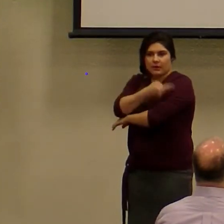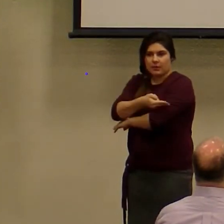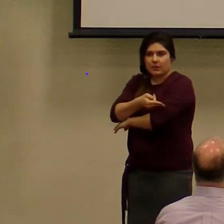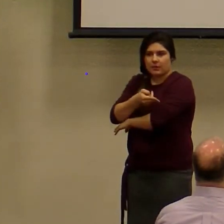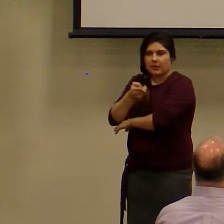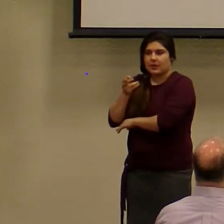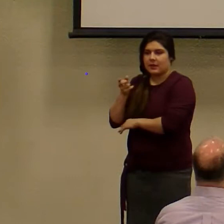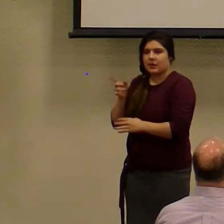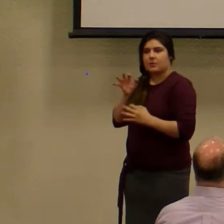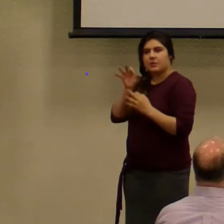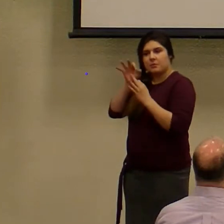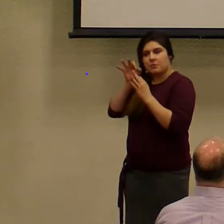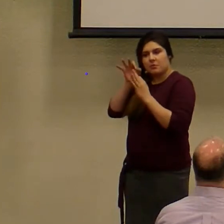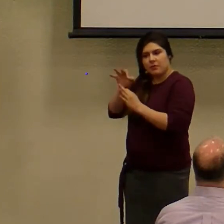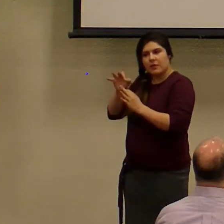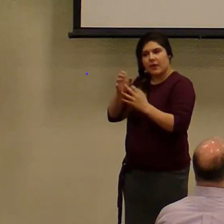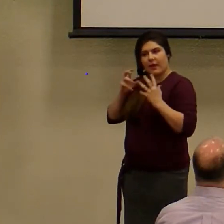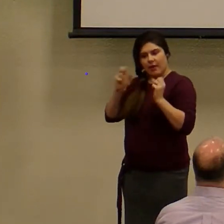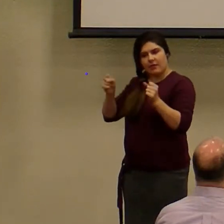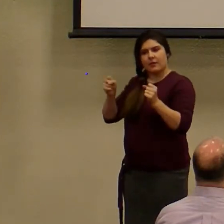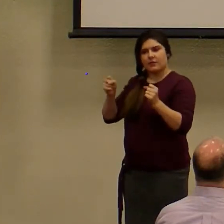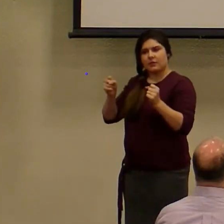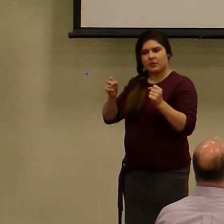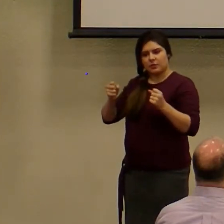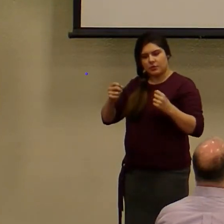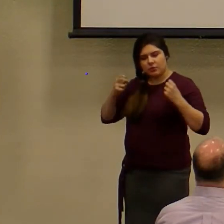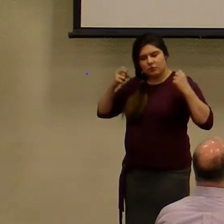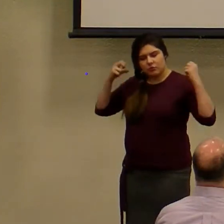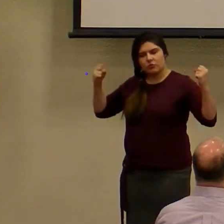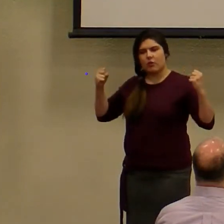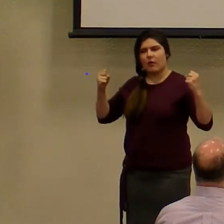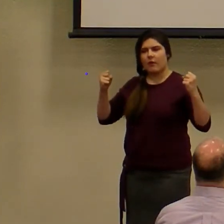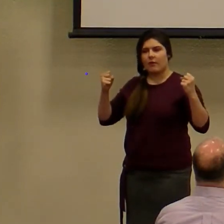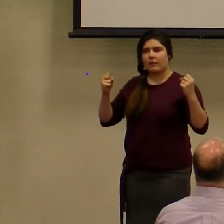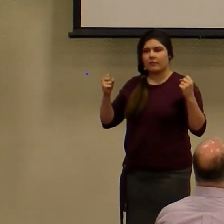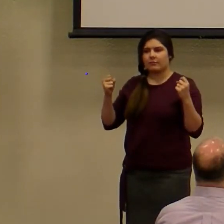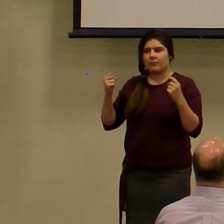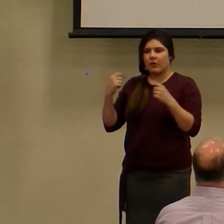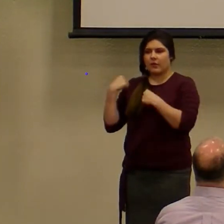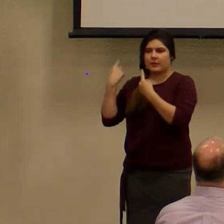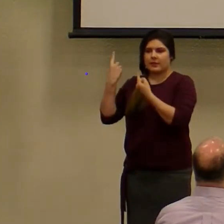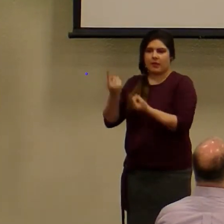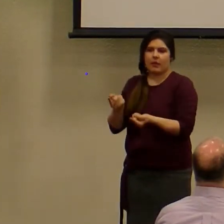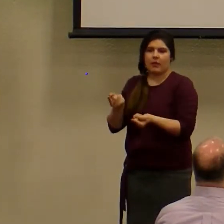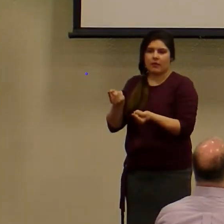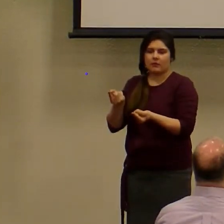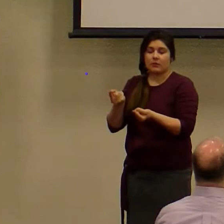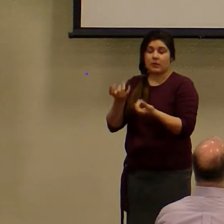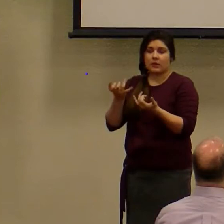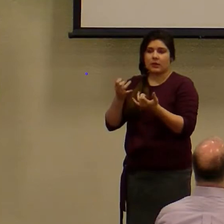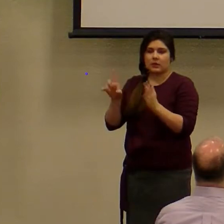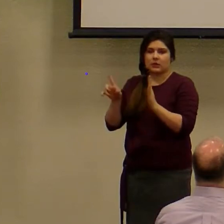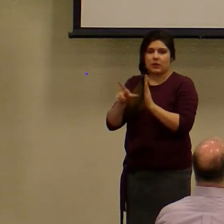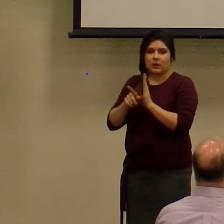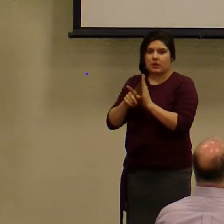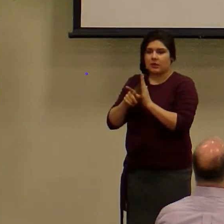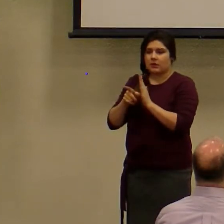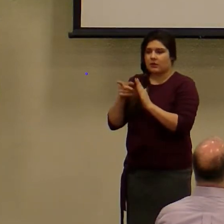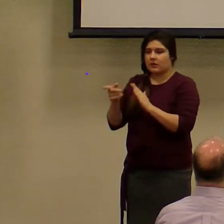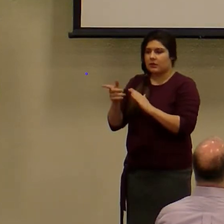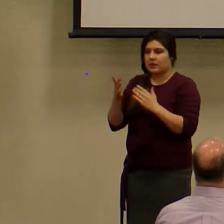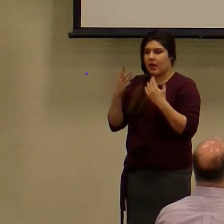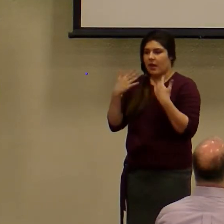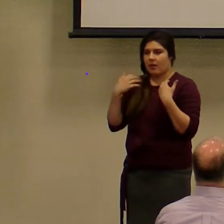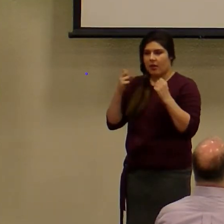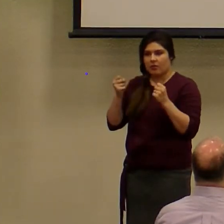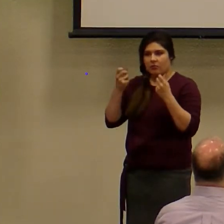perfect specimen of health. He was a strong man, big man, athlete all of his life. And now all of a sudden he'd withered